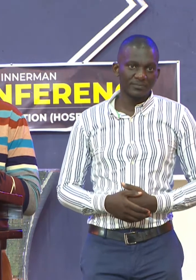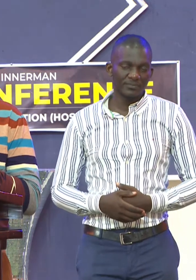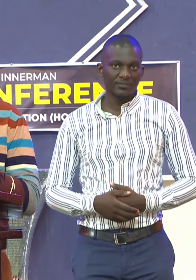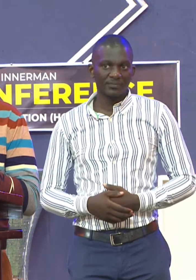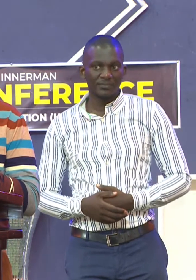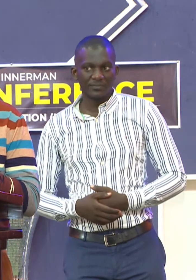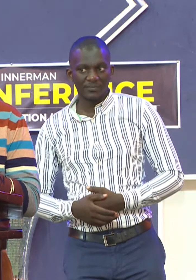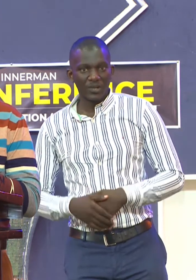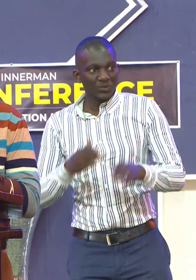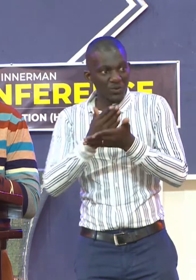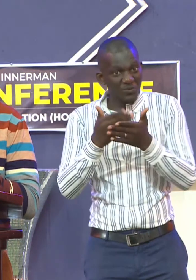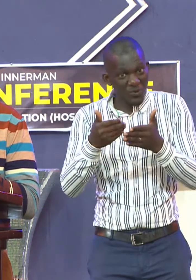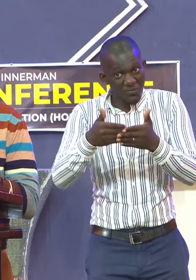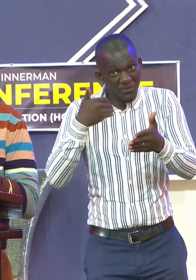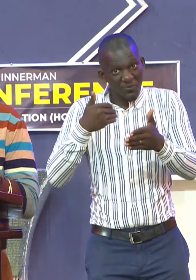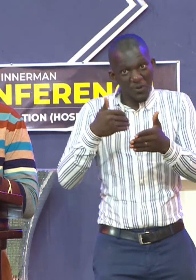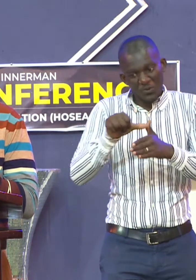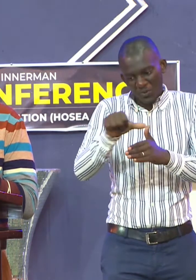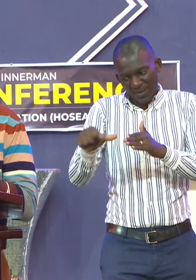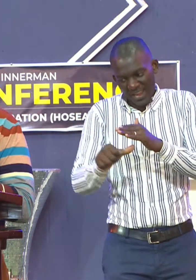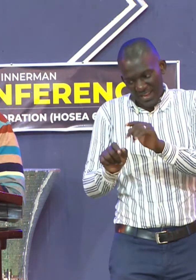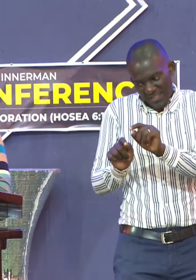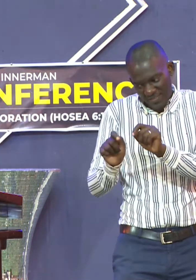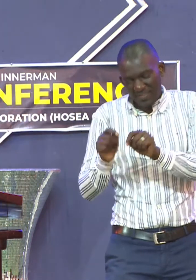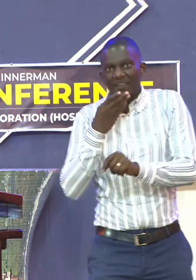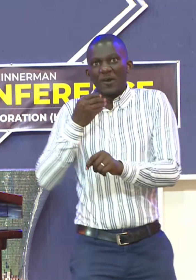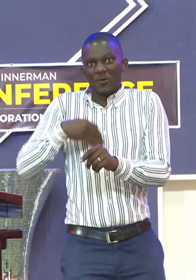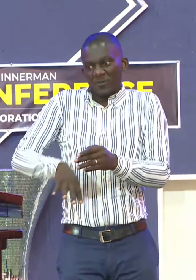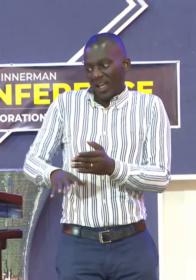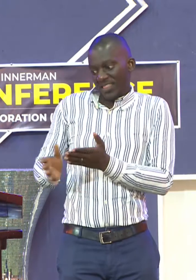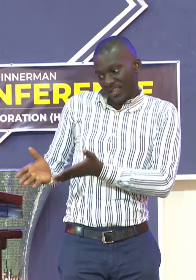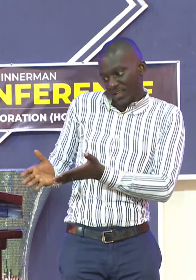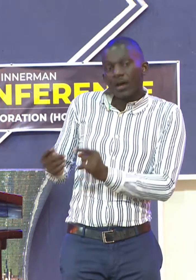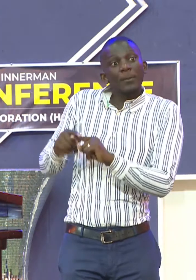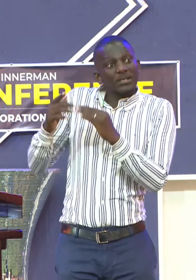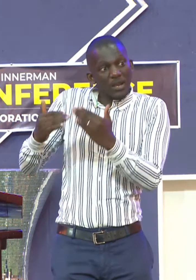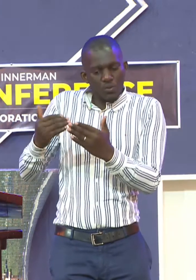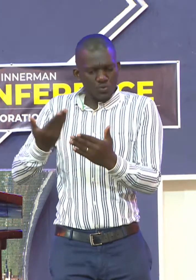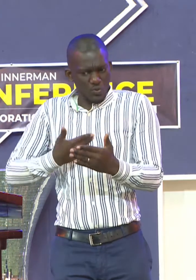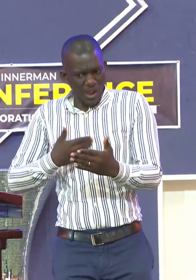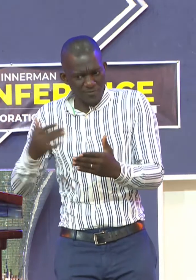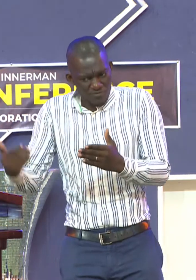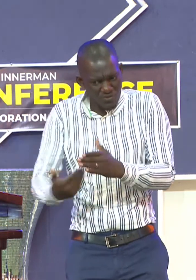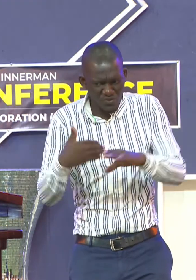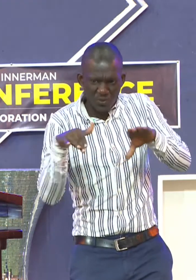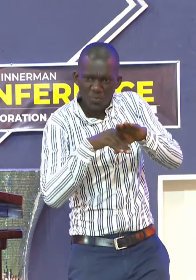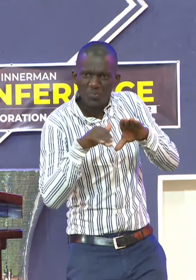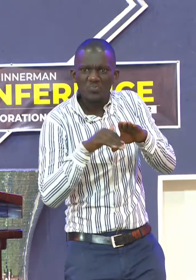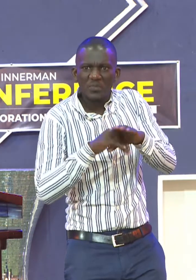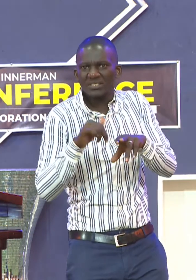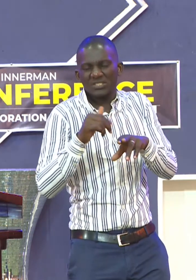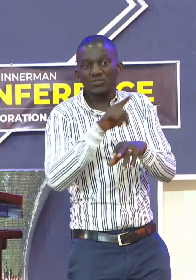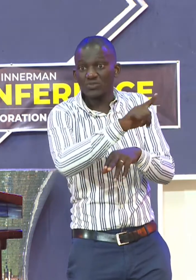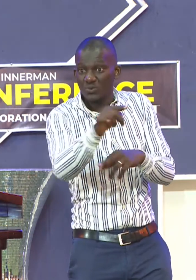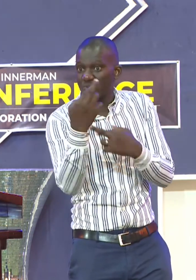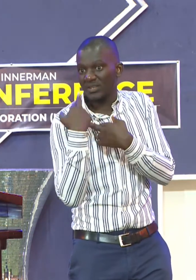after him. He was accountable somewhere before, but now he's going